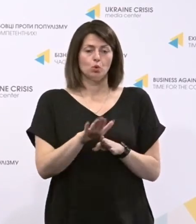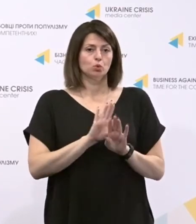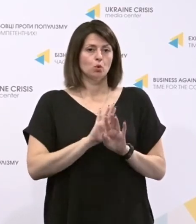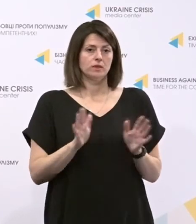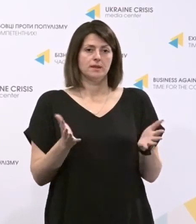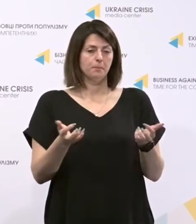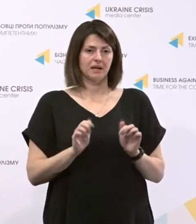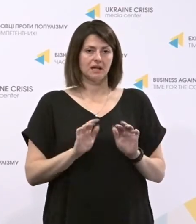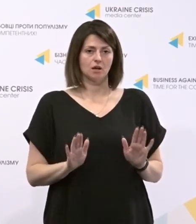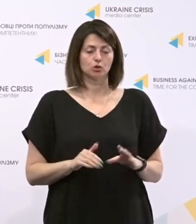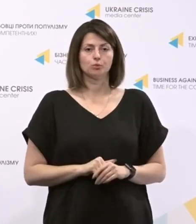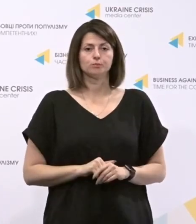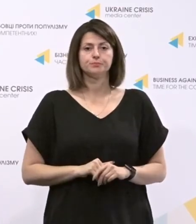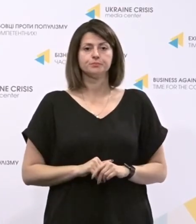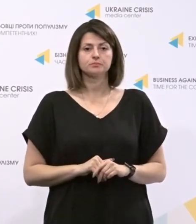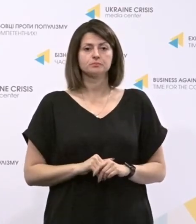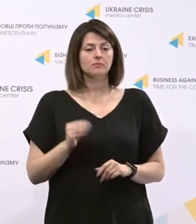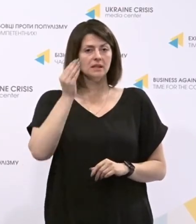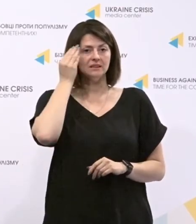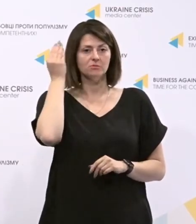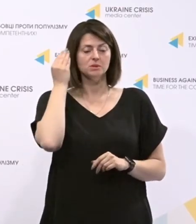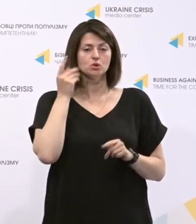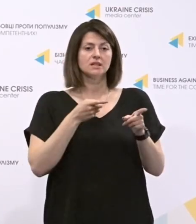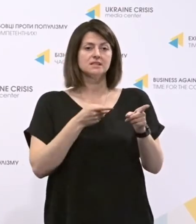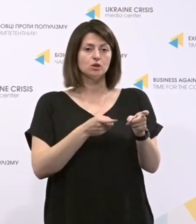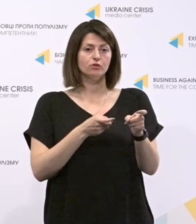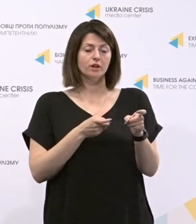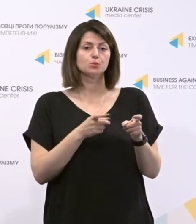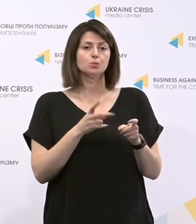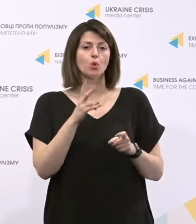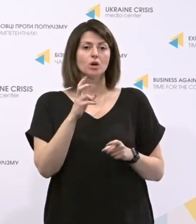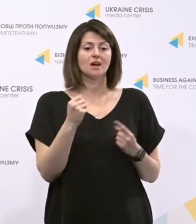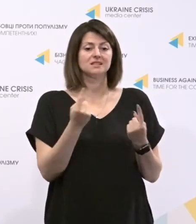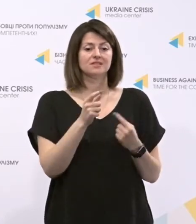The intentional targeting of civilians is a serious